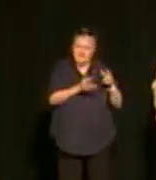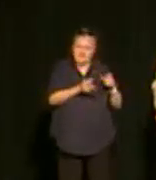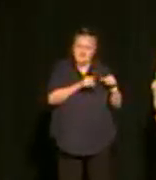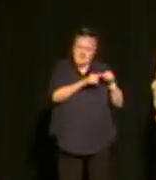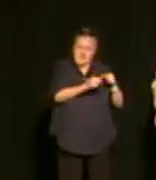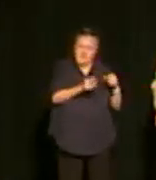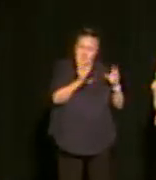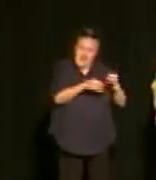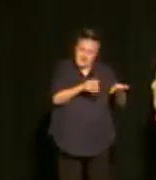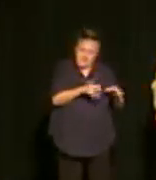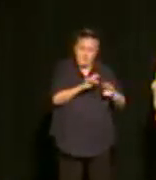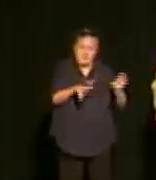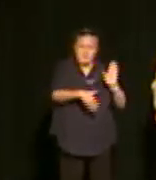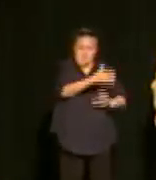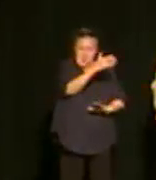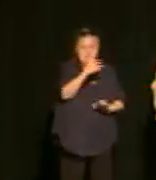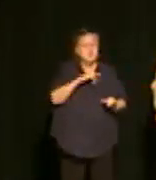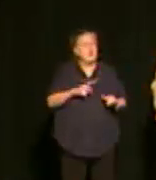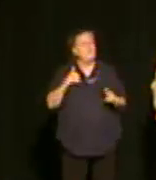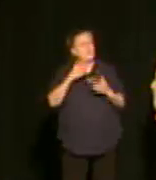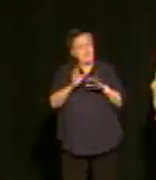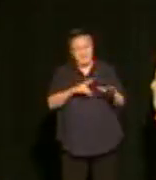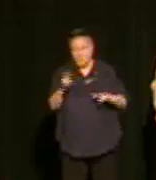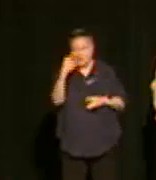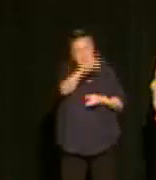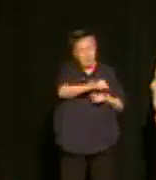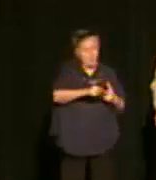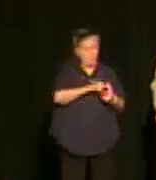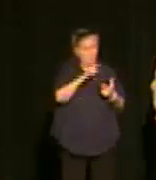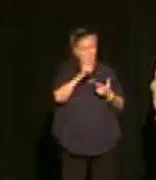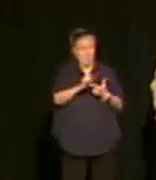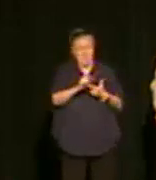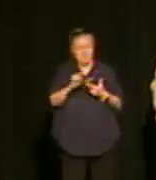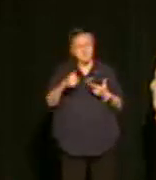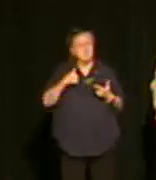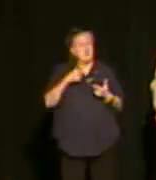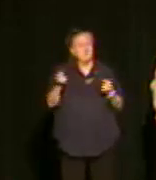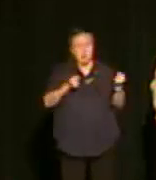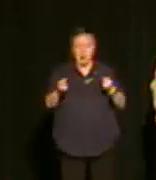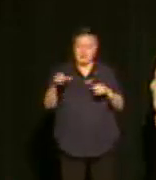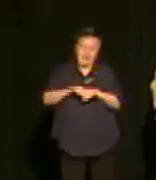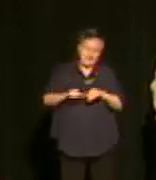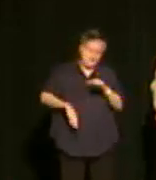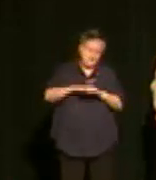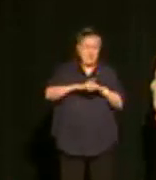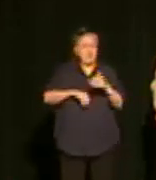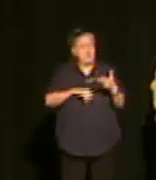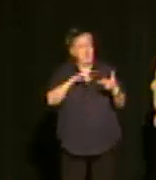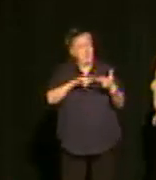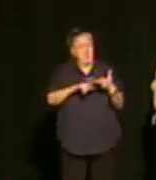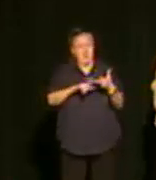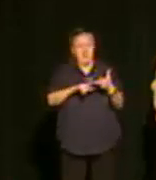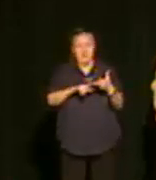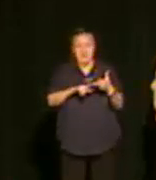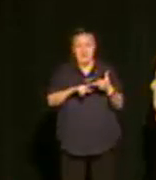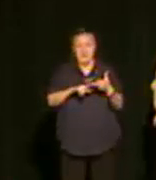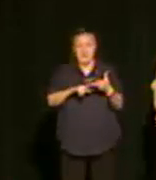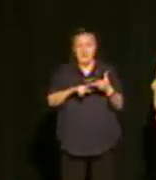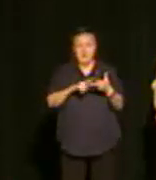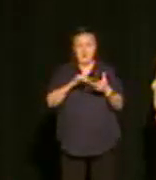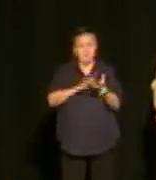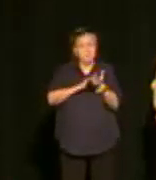notice. You should have a plan on where you're going to go. You should have your car gassed up. You should have your